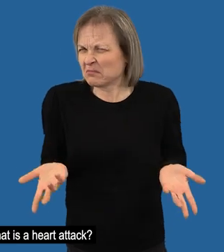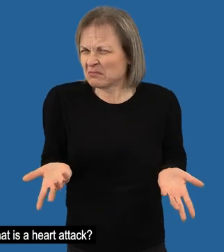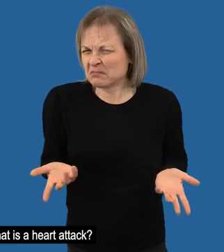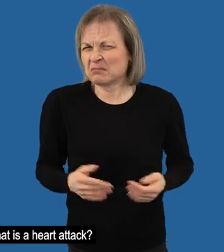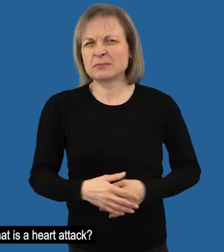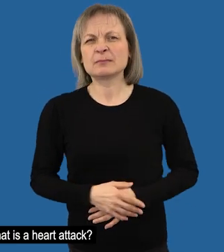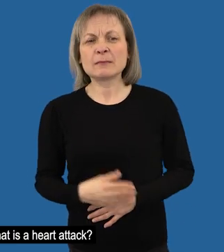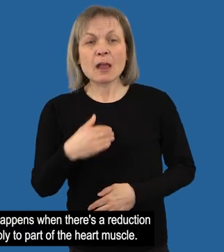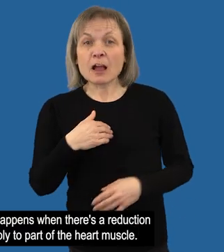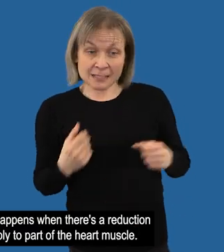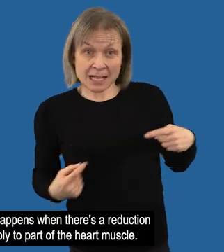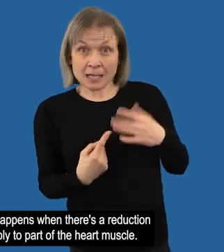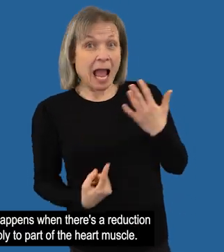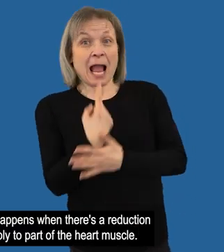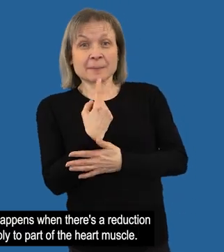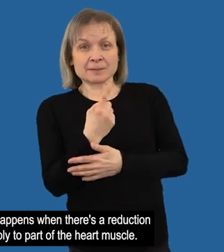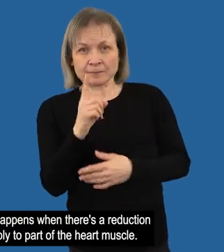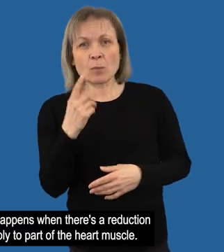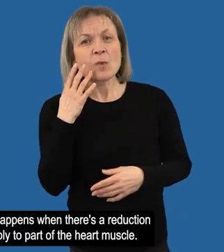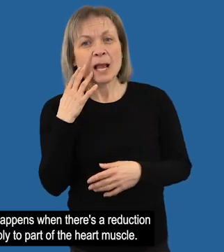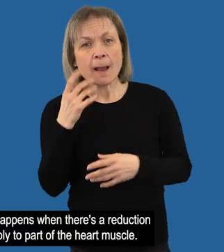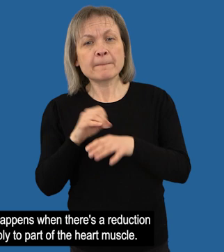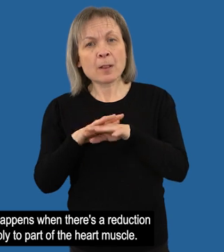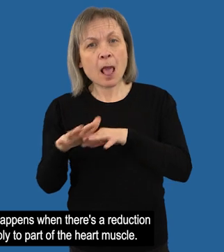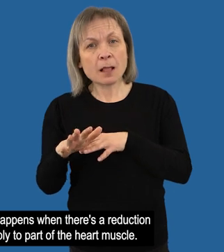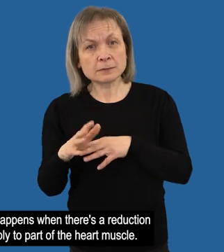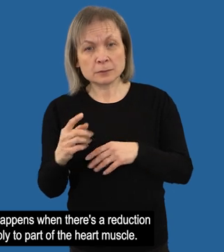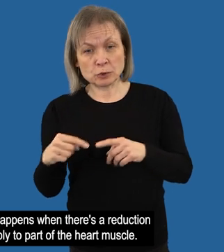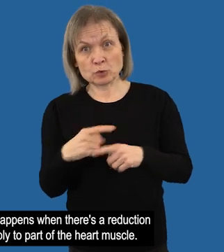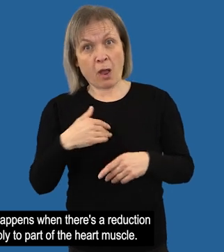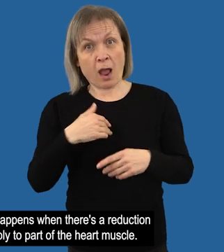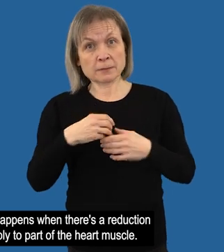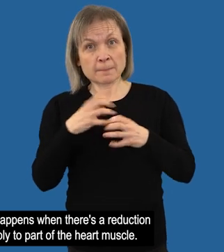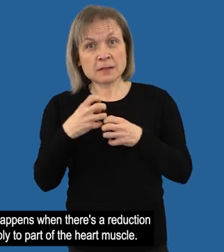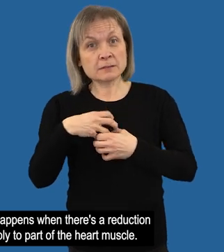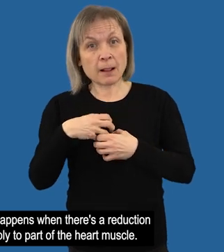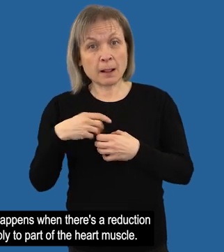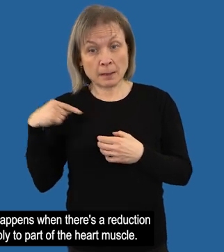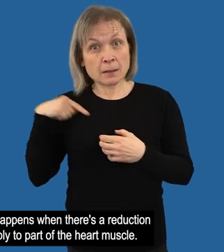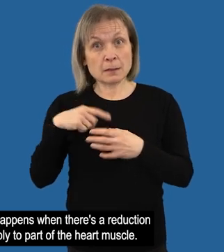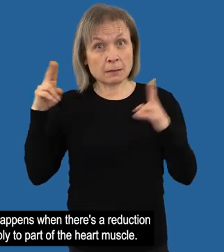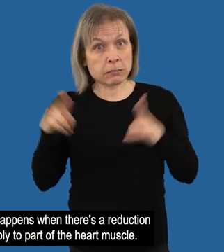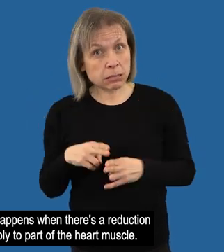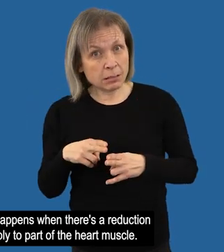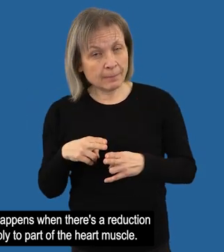What is a heart attack? A heart attack happens when there's a reduction in blood supply to part of the heart muscle.